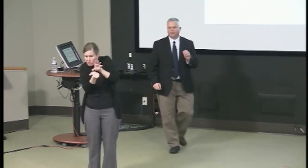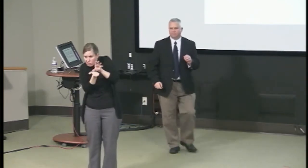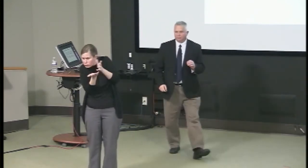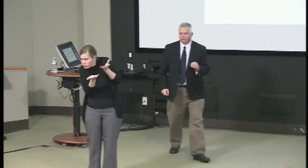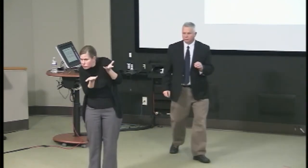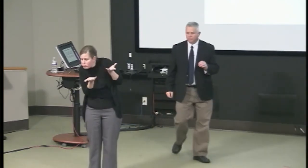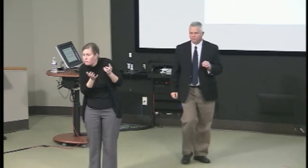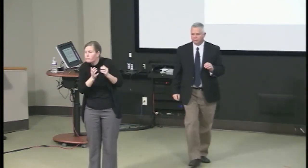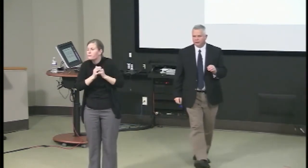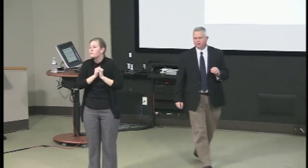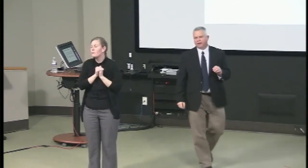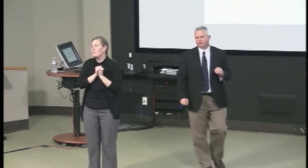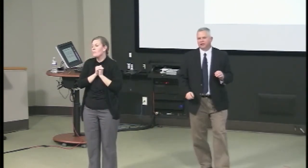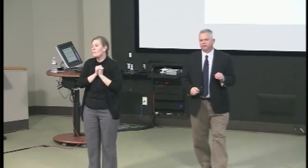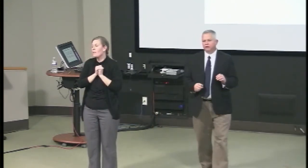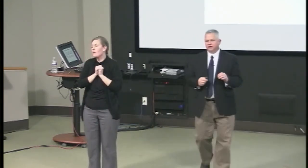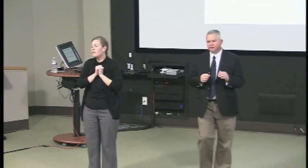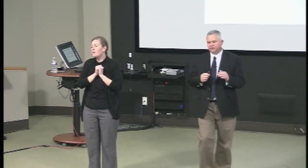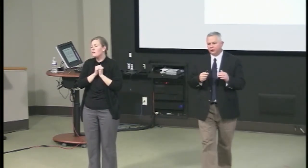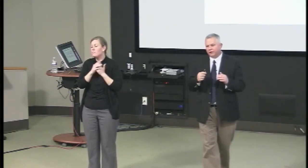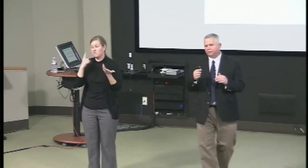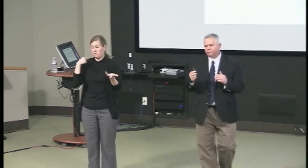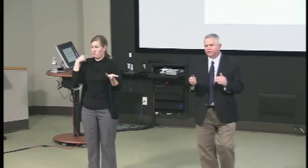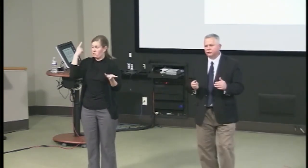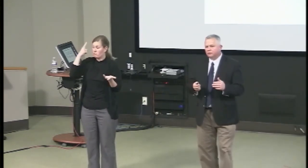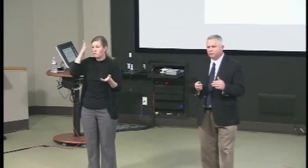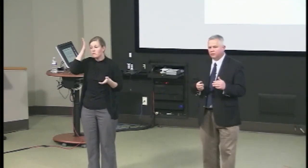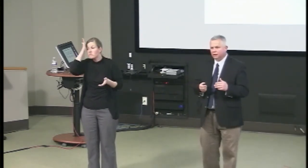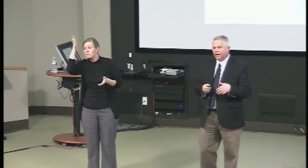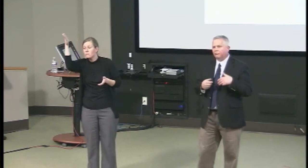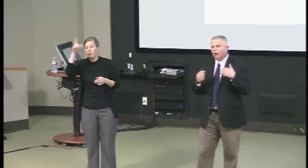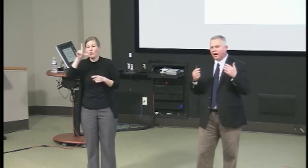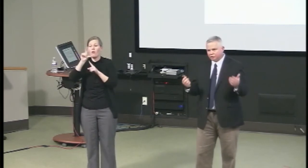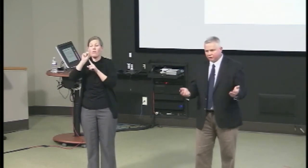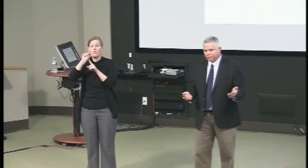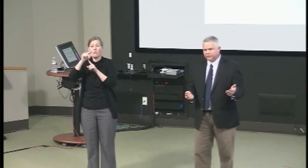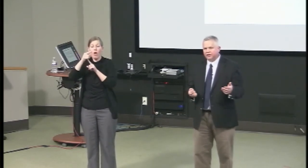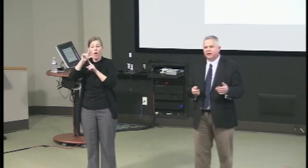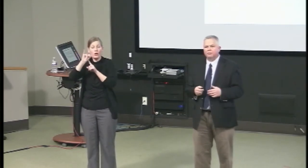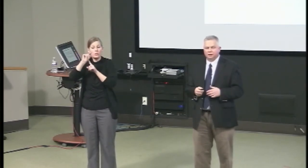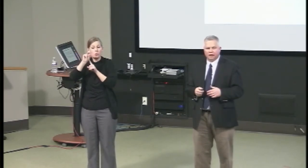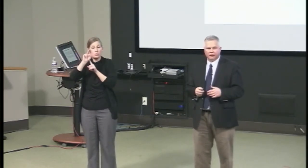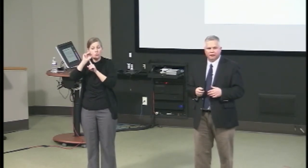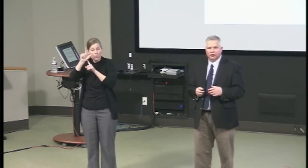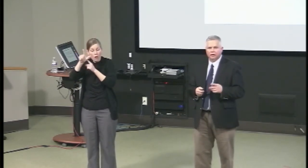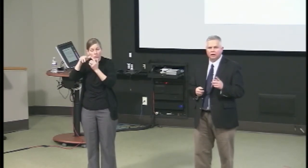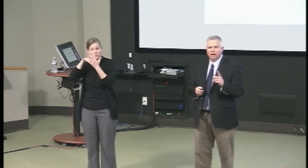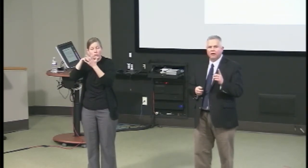at a premium, especially if those can start in preschool and watch literacy come